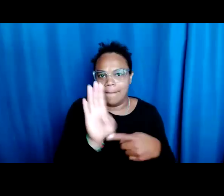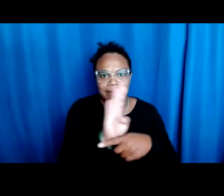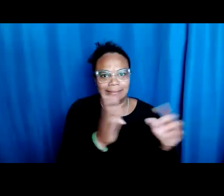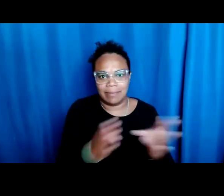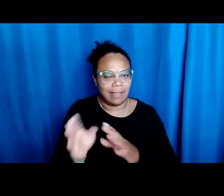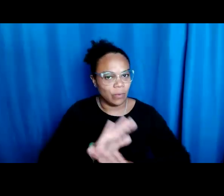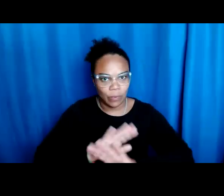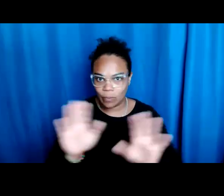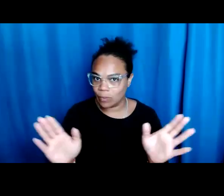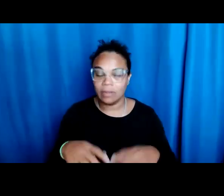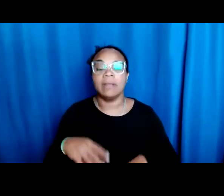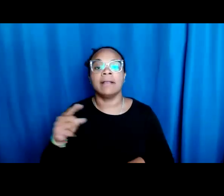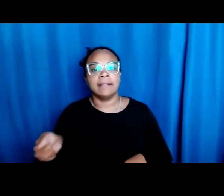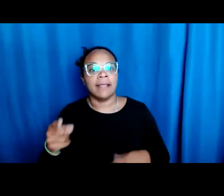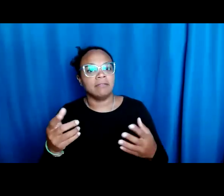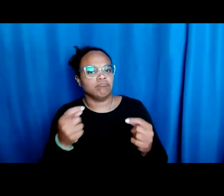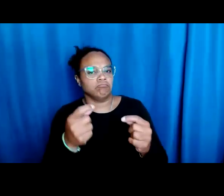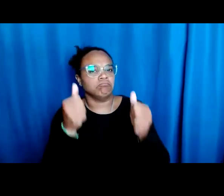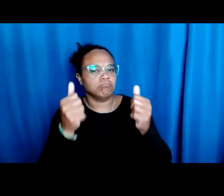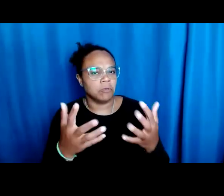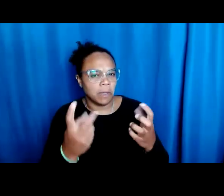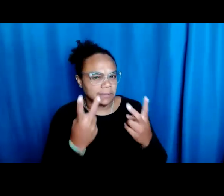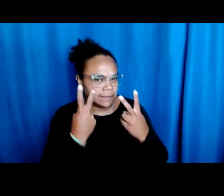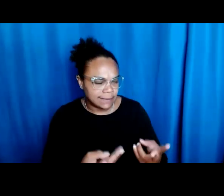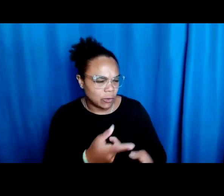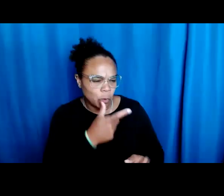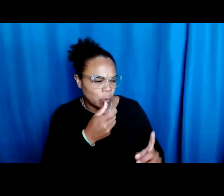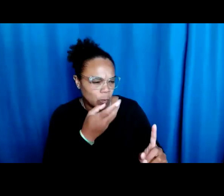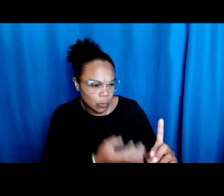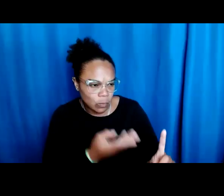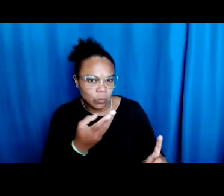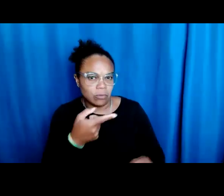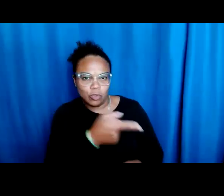get a sense of, who you are, what you do,